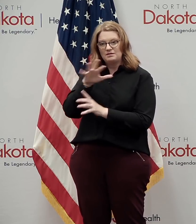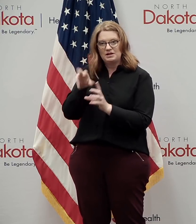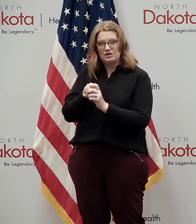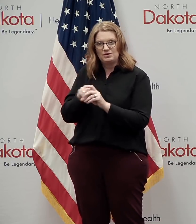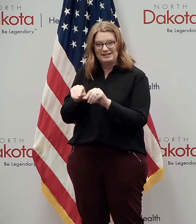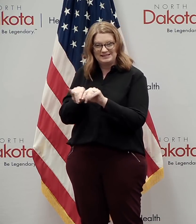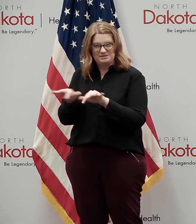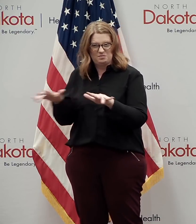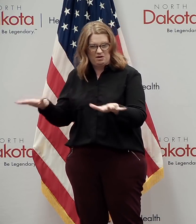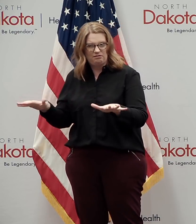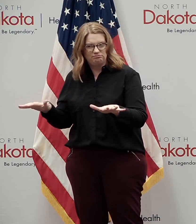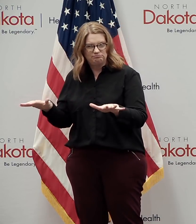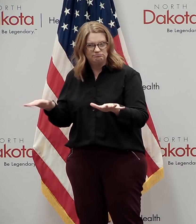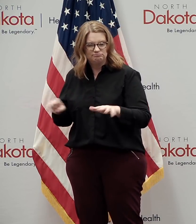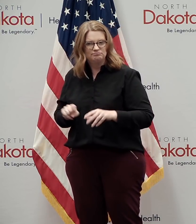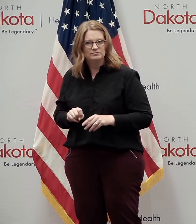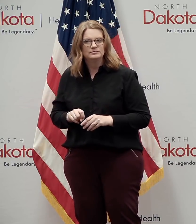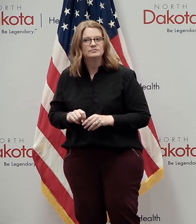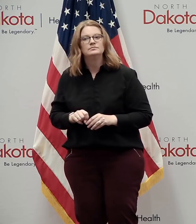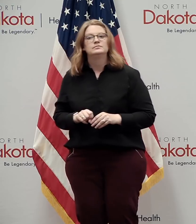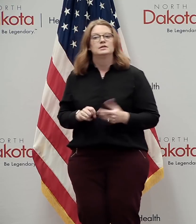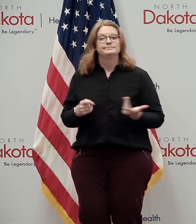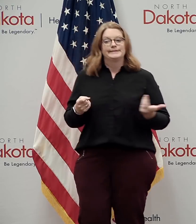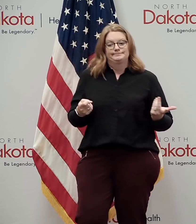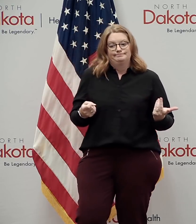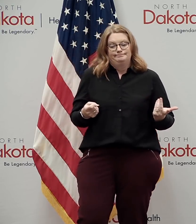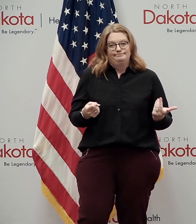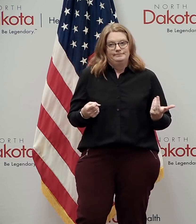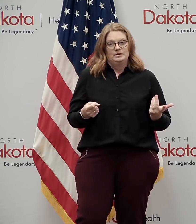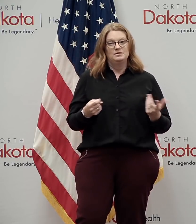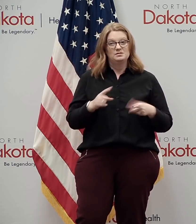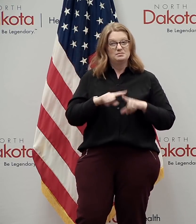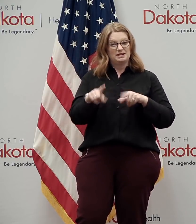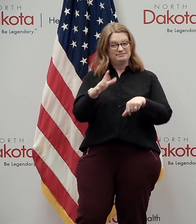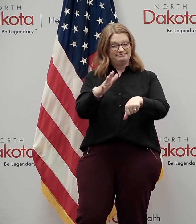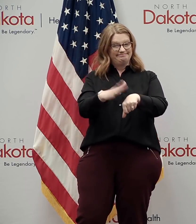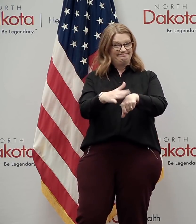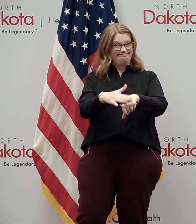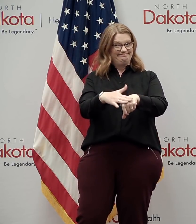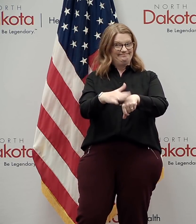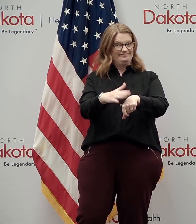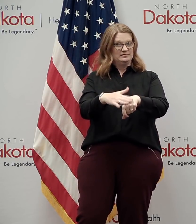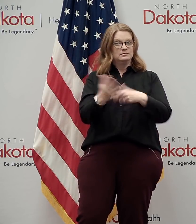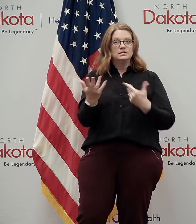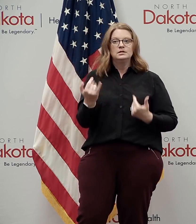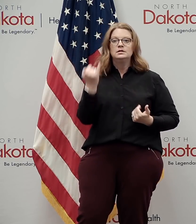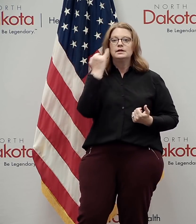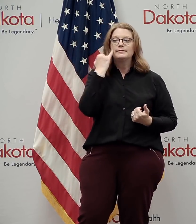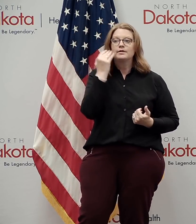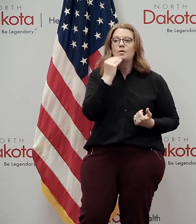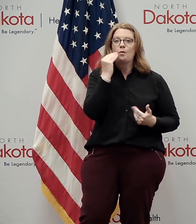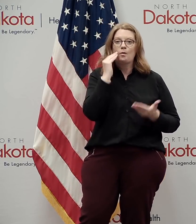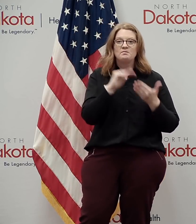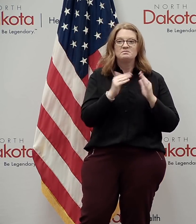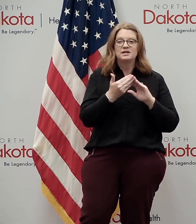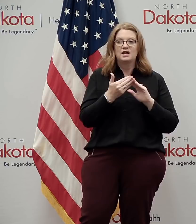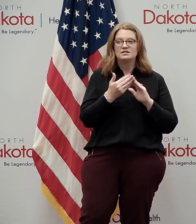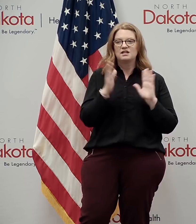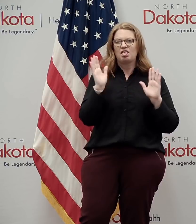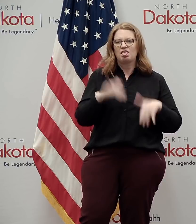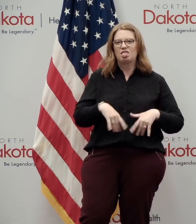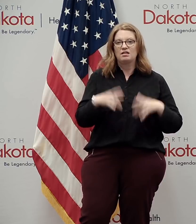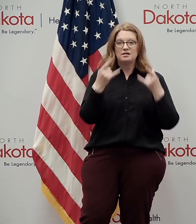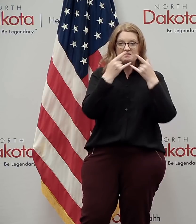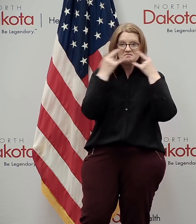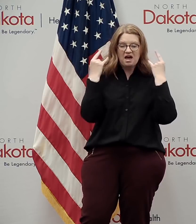spread going forward. But again, this would caution people. Again, if you're in your hometown, maybe you're not wearing a mask, but if